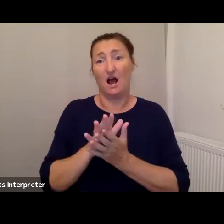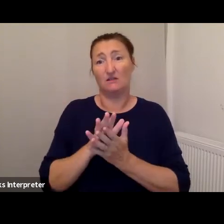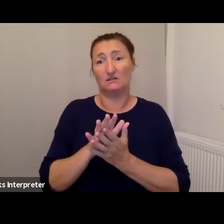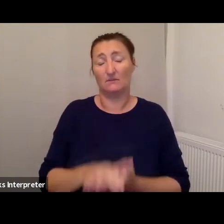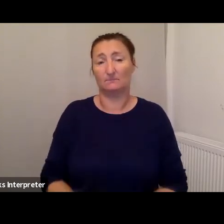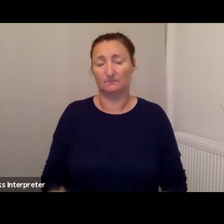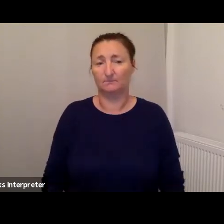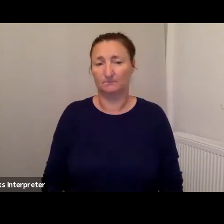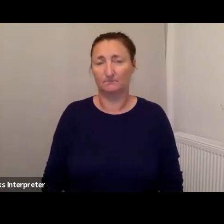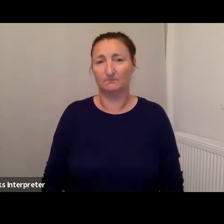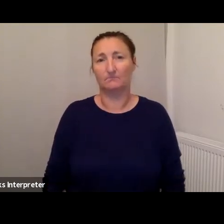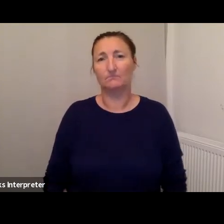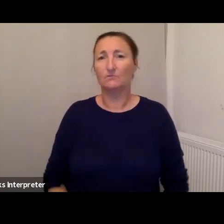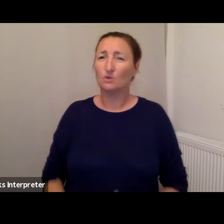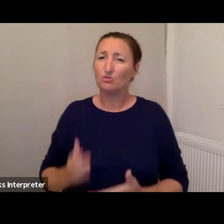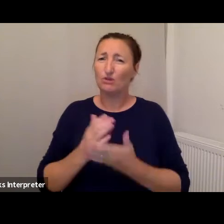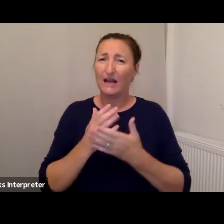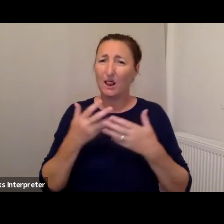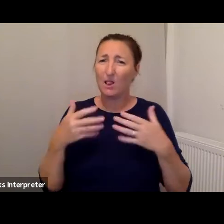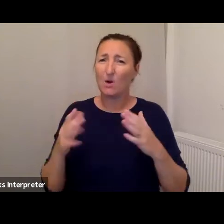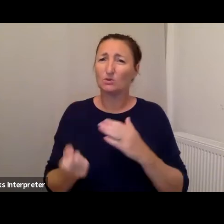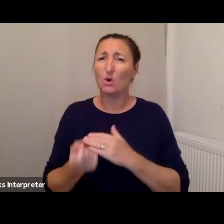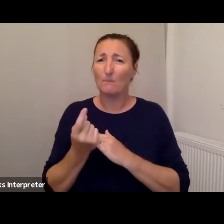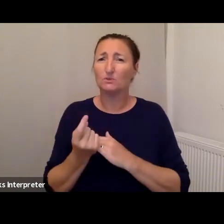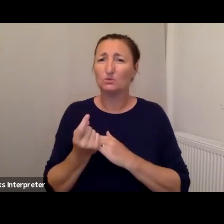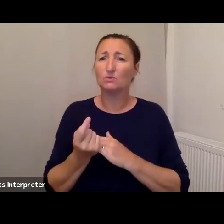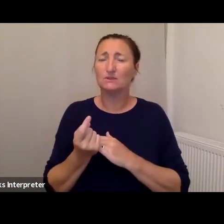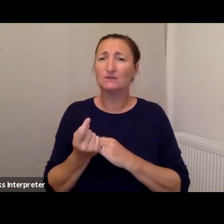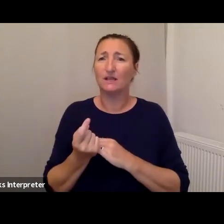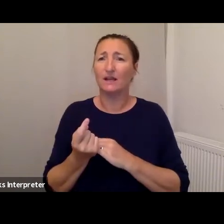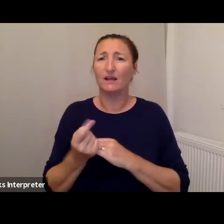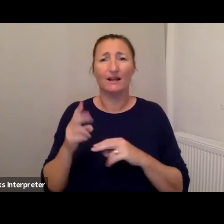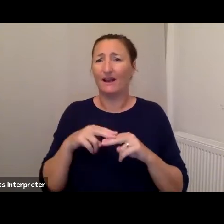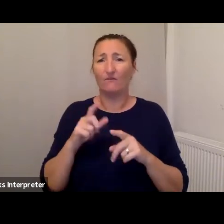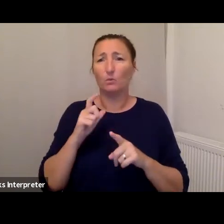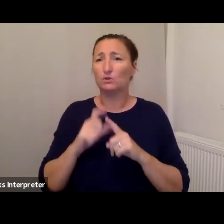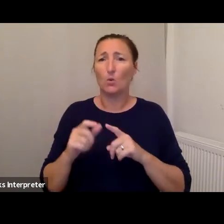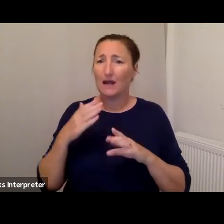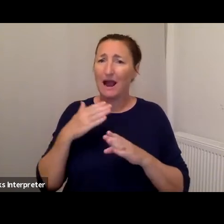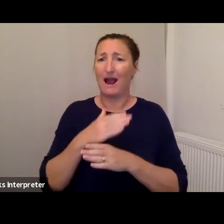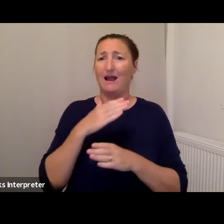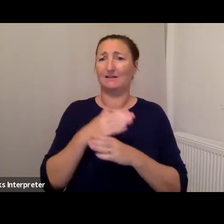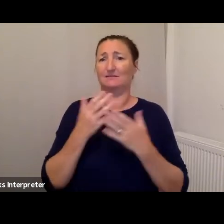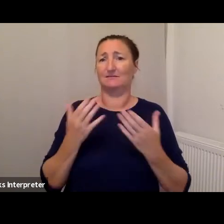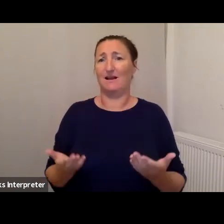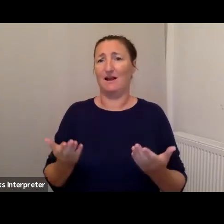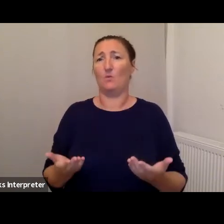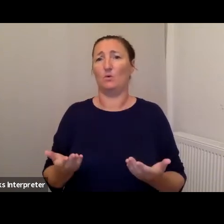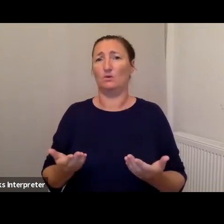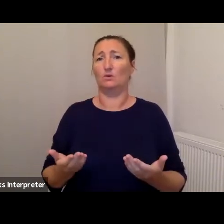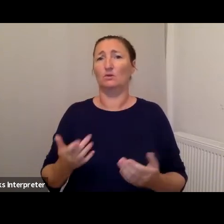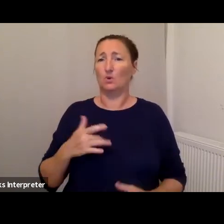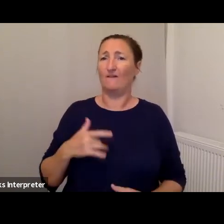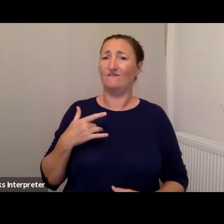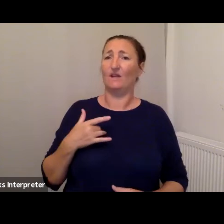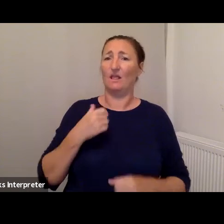remember as a lost opportunity if we do not. And I think if GDI had not come up with this program, it would